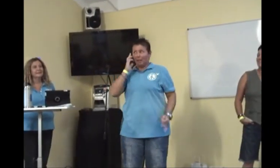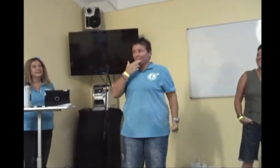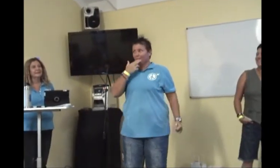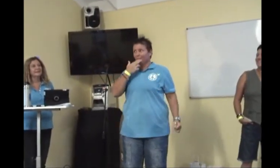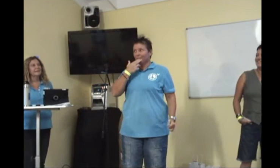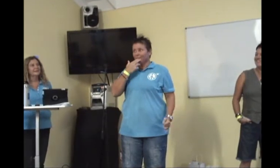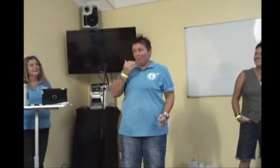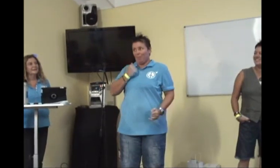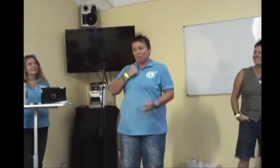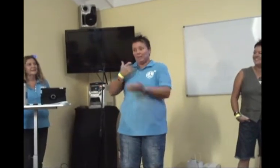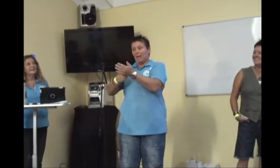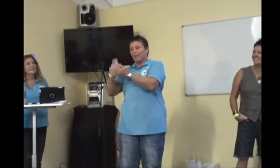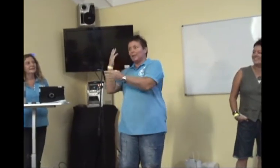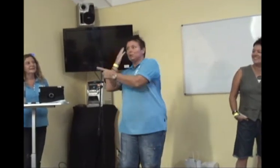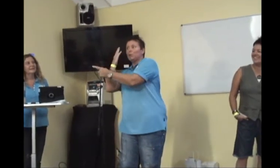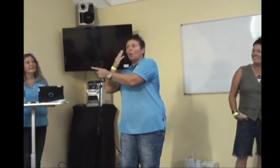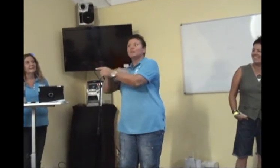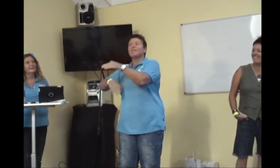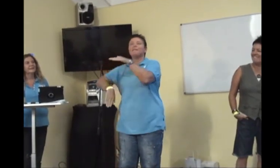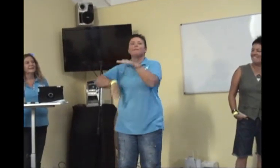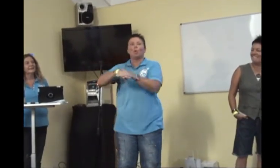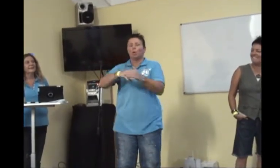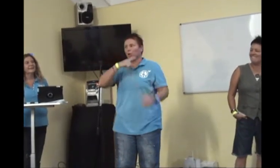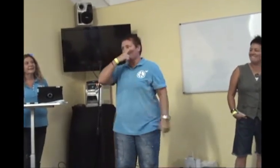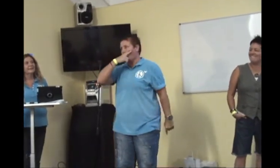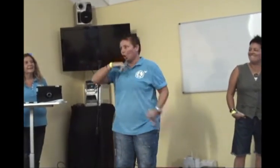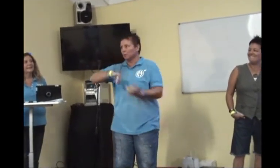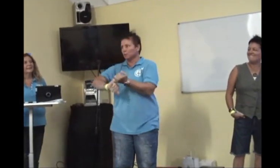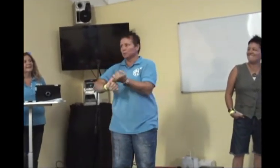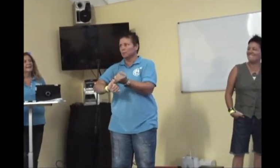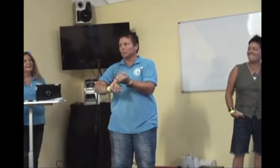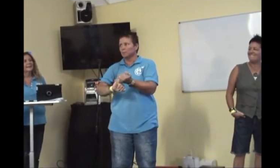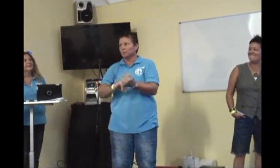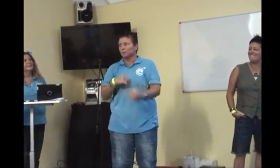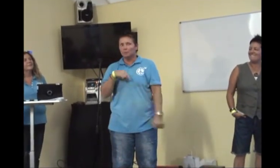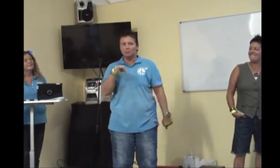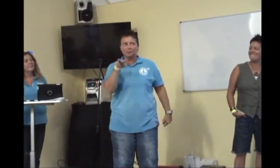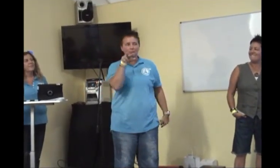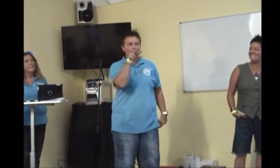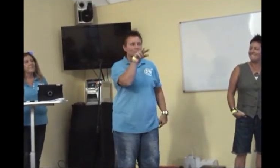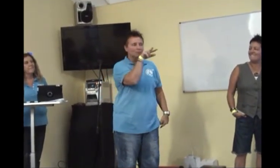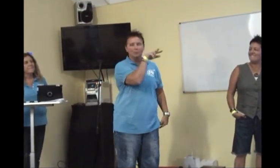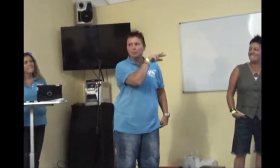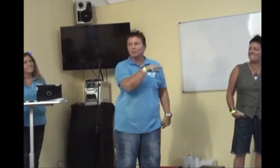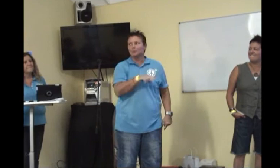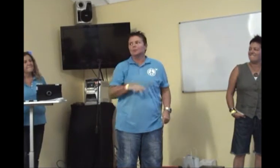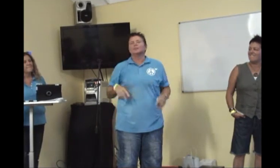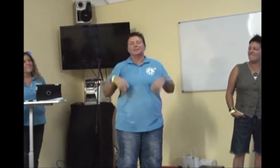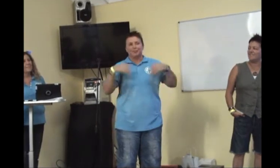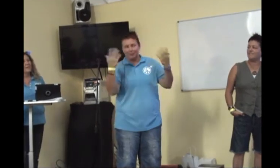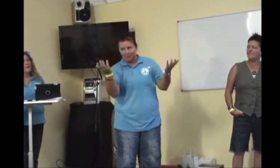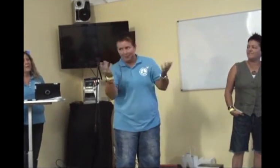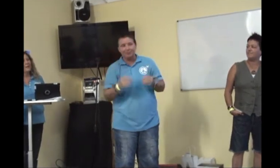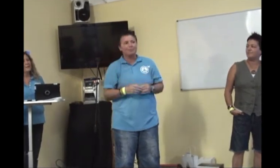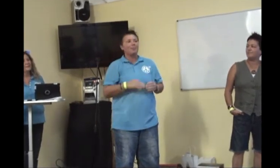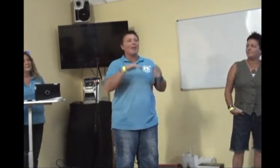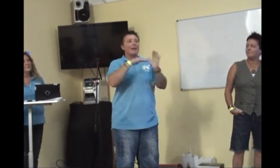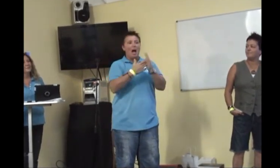before, or deaf boys, because mine was a Catholic school, it was only girls, it was all girls. So to see these deaf boys there, so that was great to see